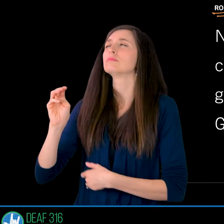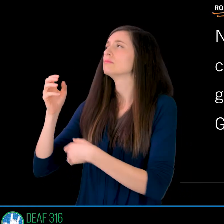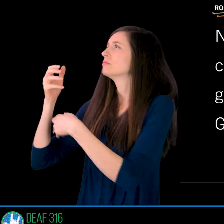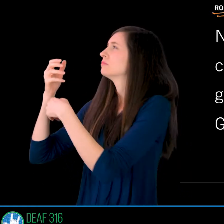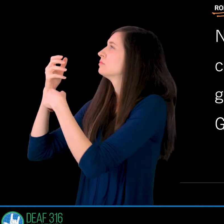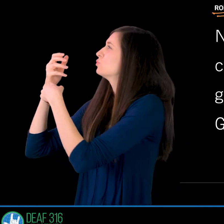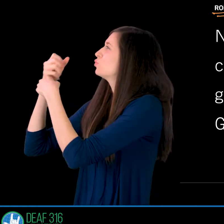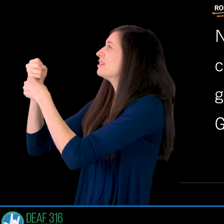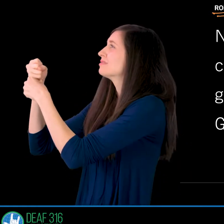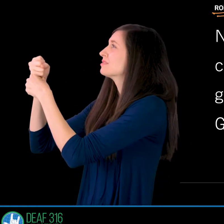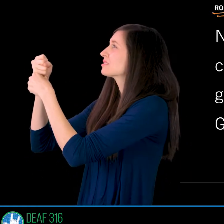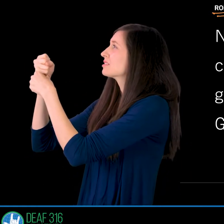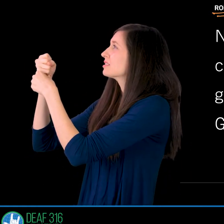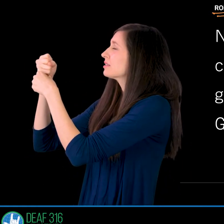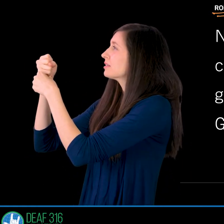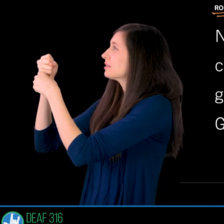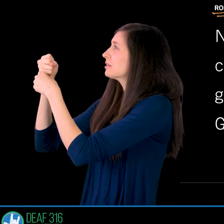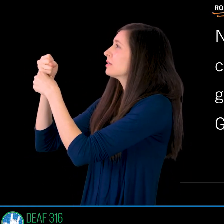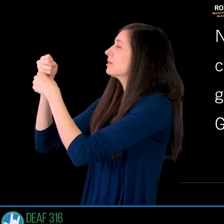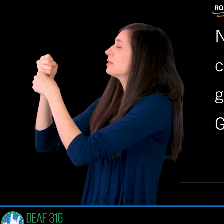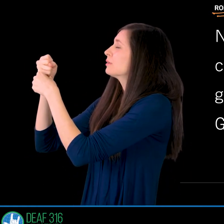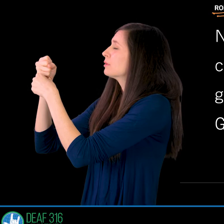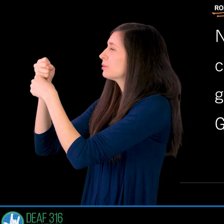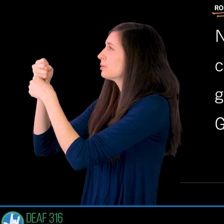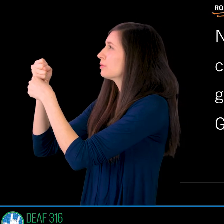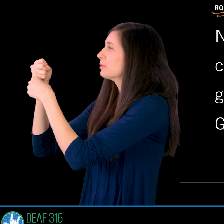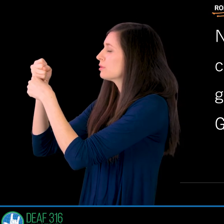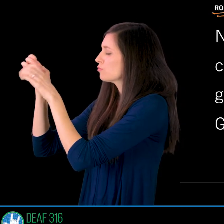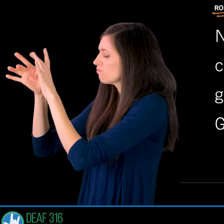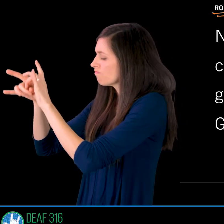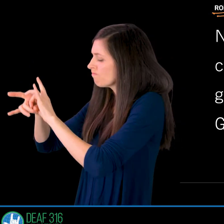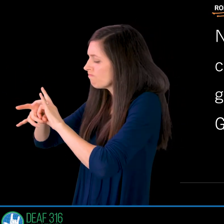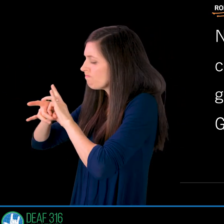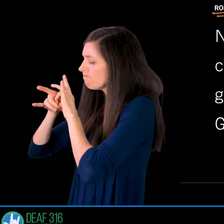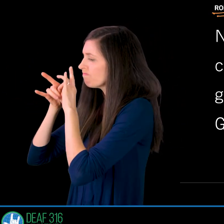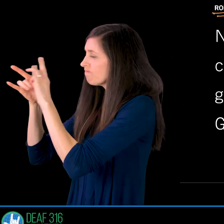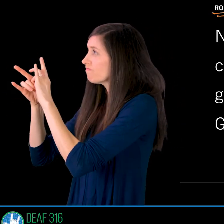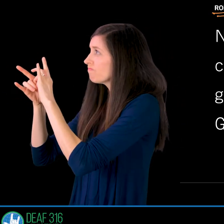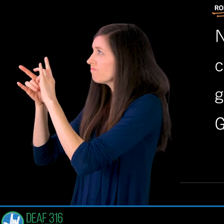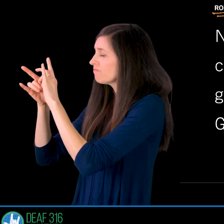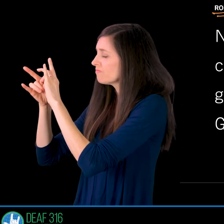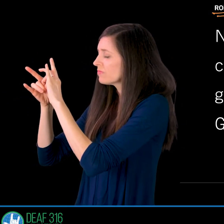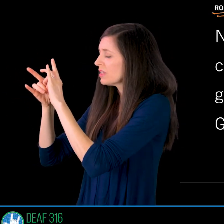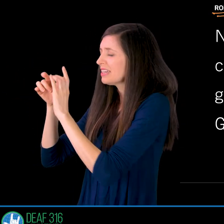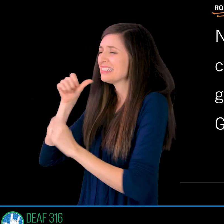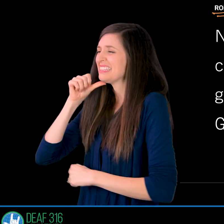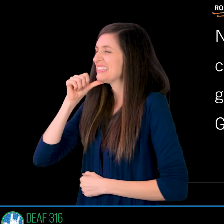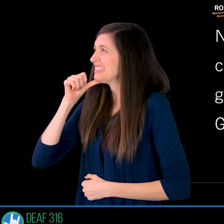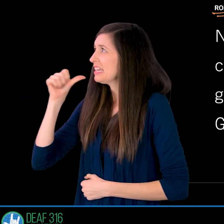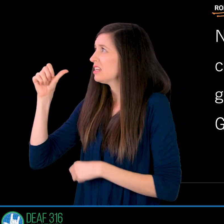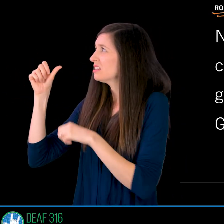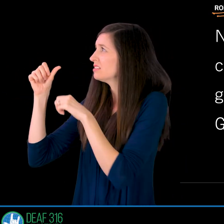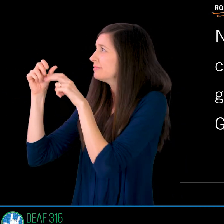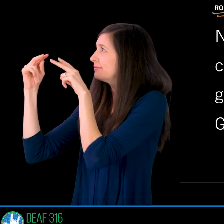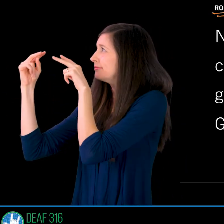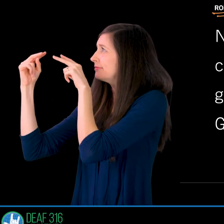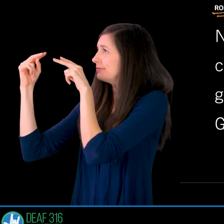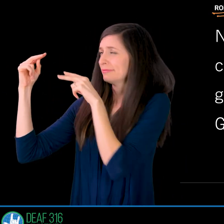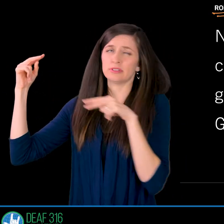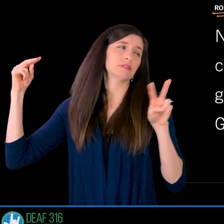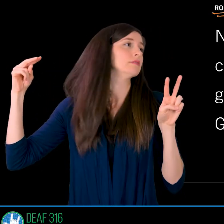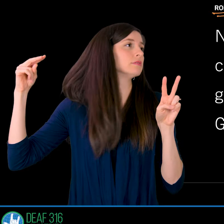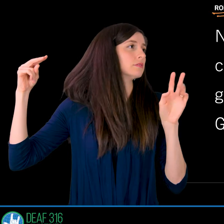waver concerning the promise of God, but he grew strong in his faith, not distrust,